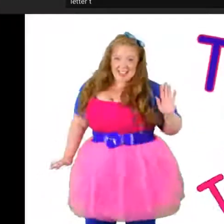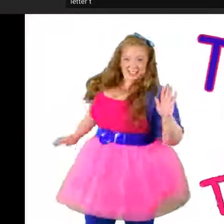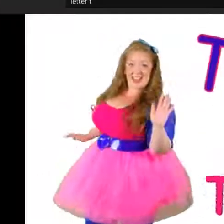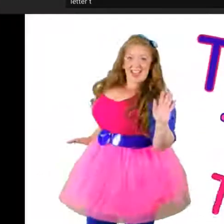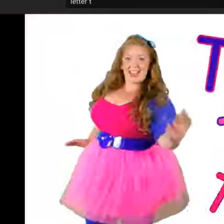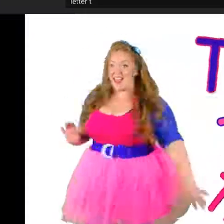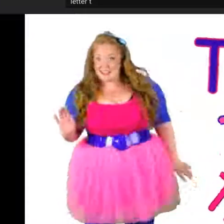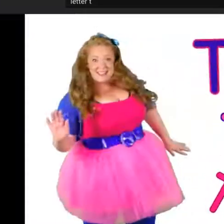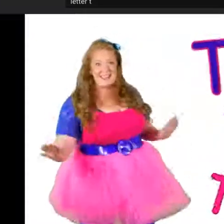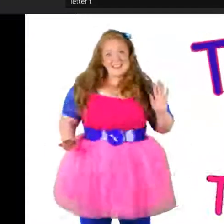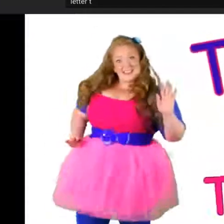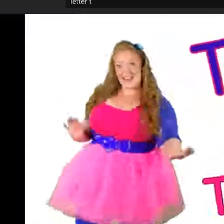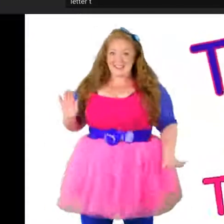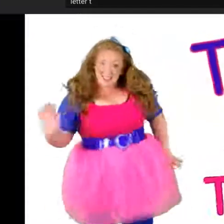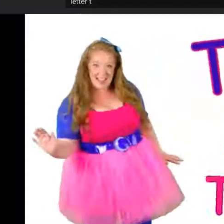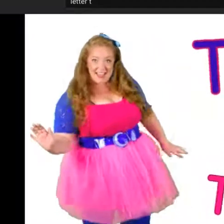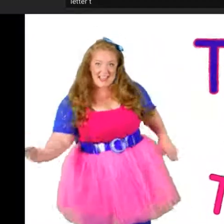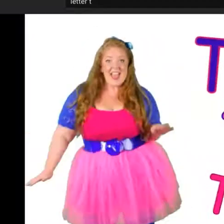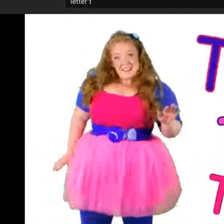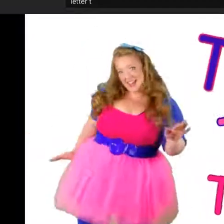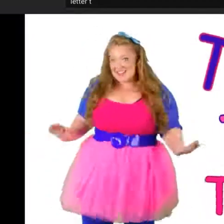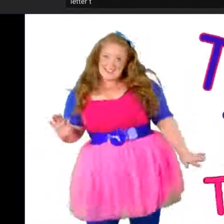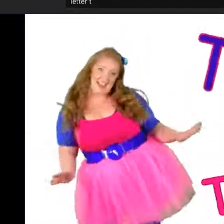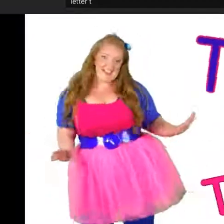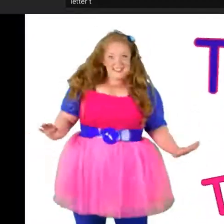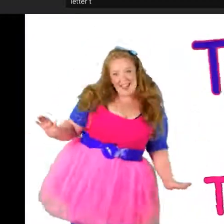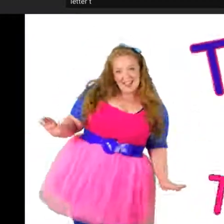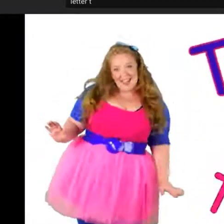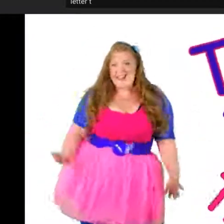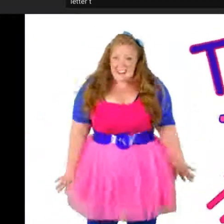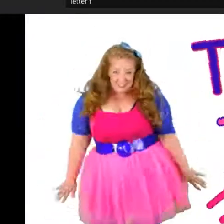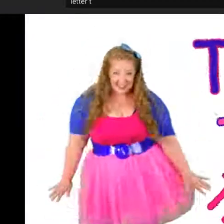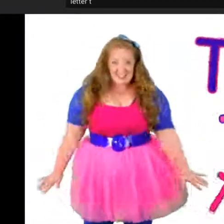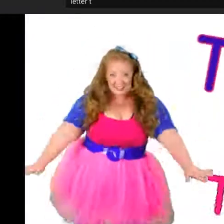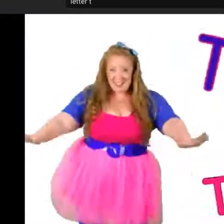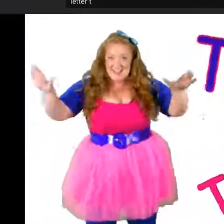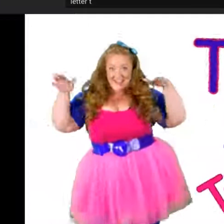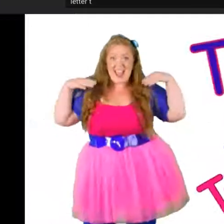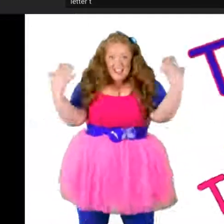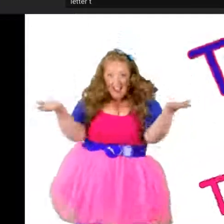t, t, t, t, t, t, t, t, t, t, t, t, t.